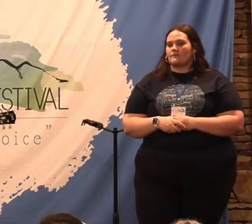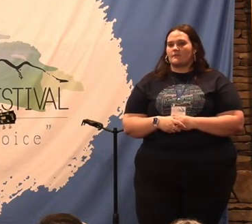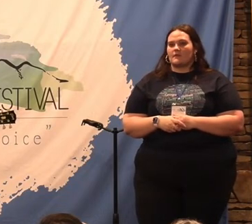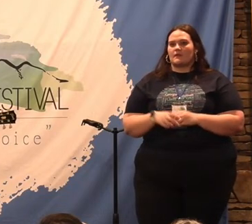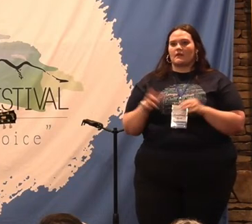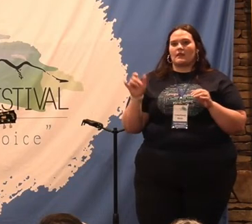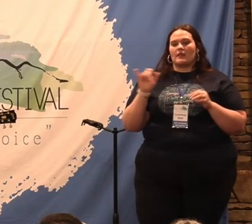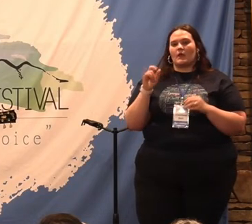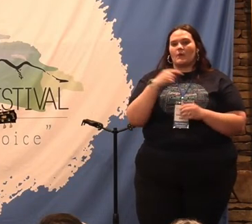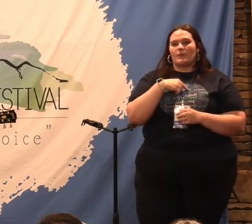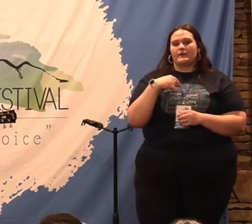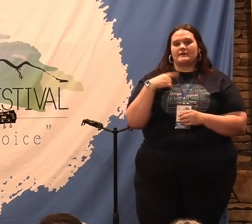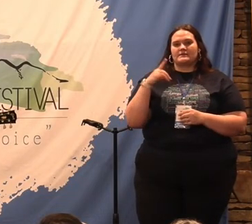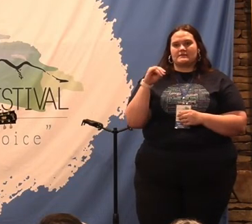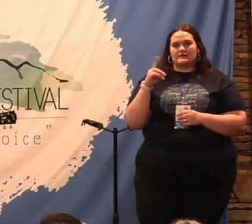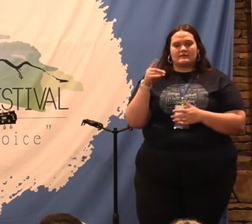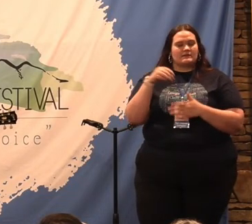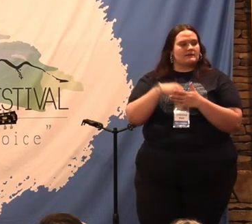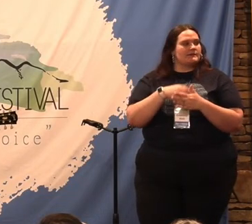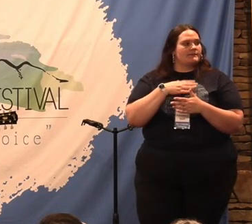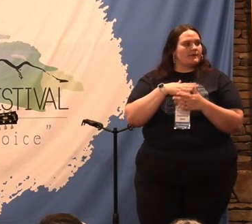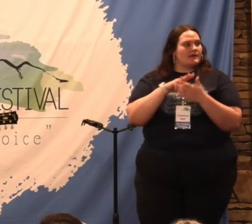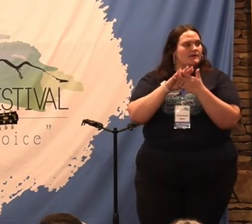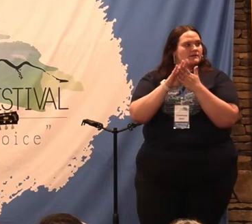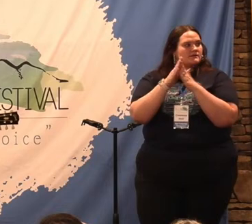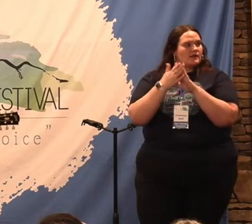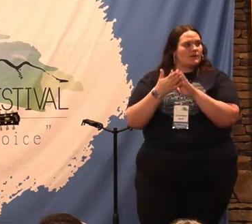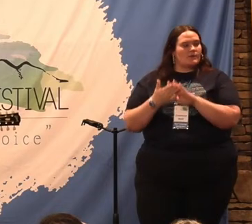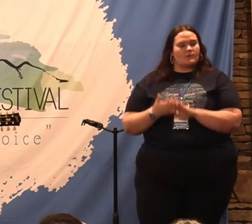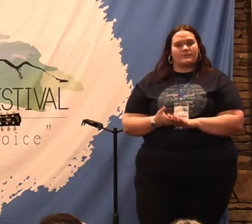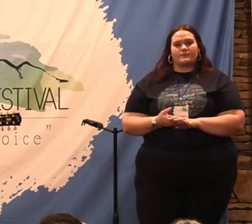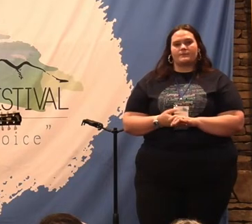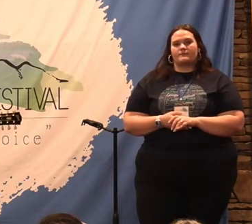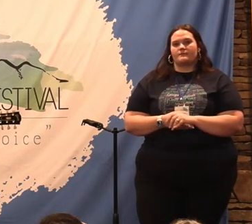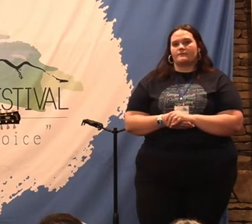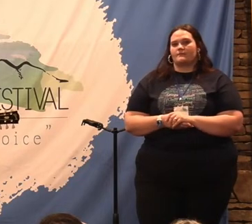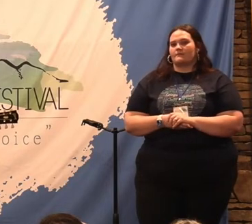like we did in my town.